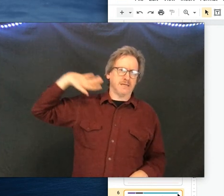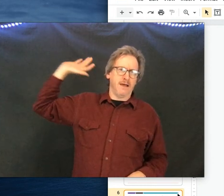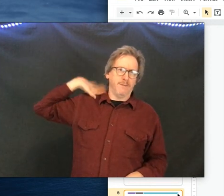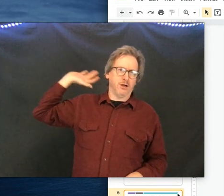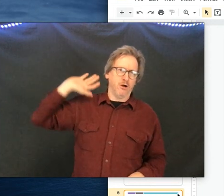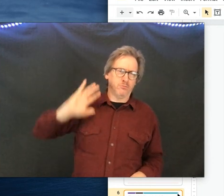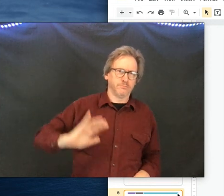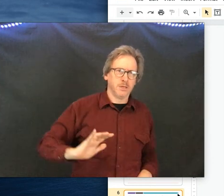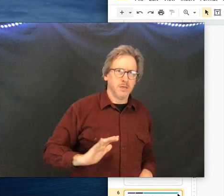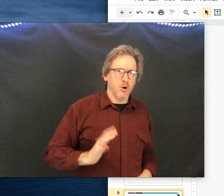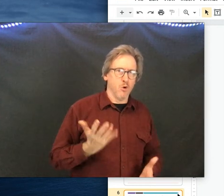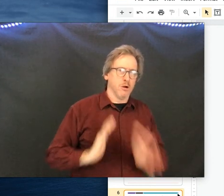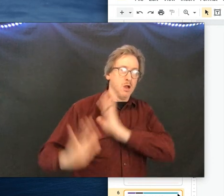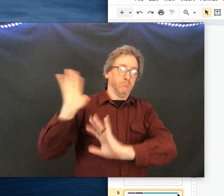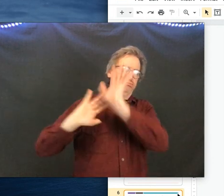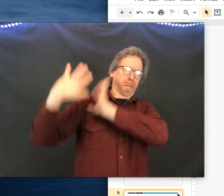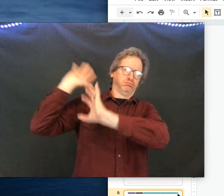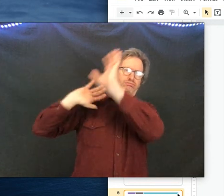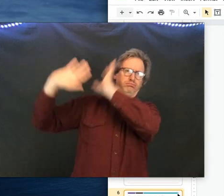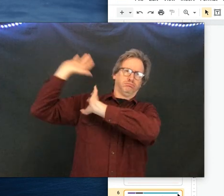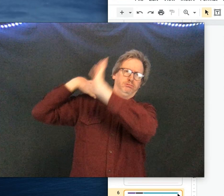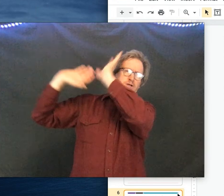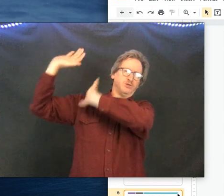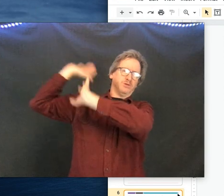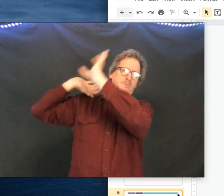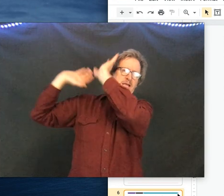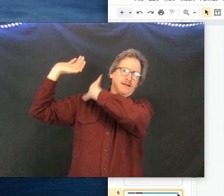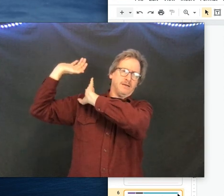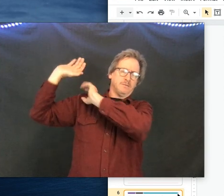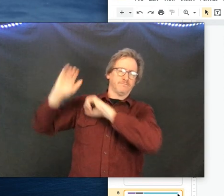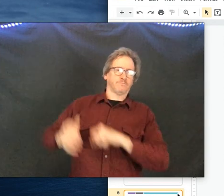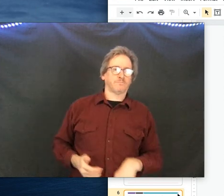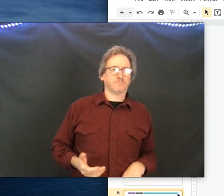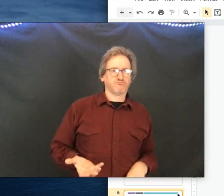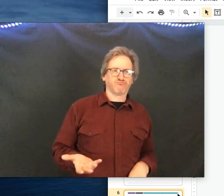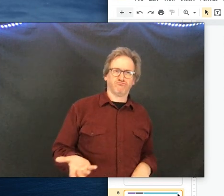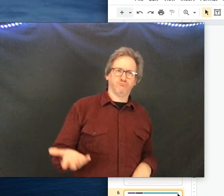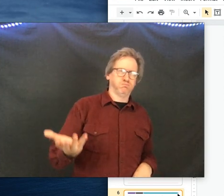long time ago, or you can do double-handed.